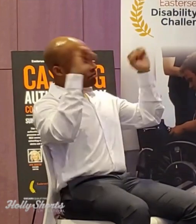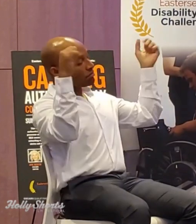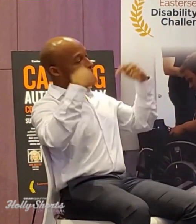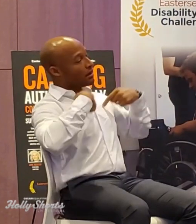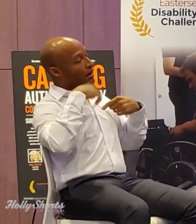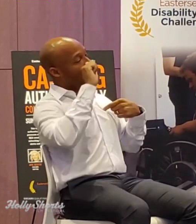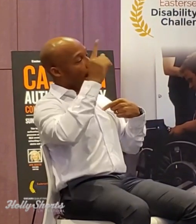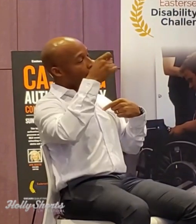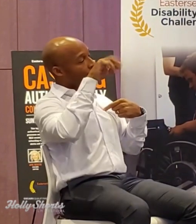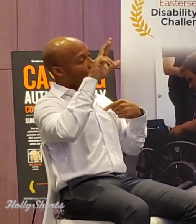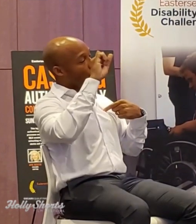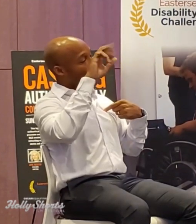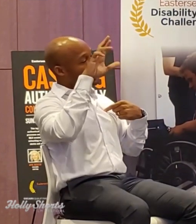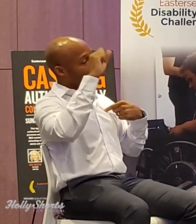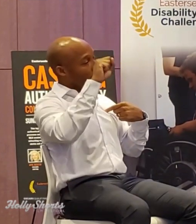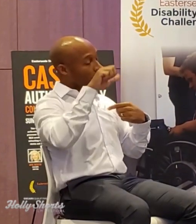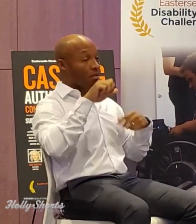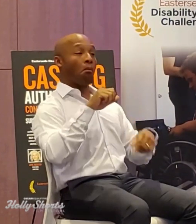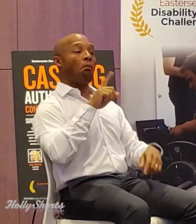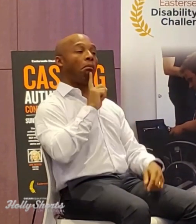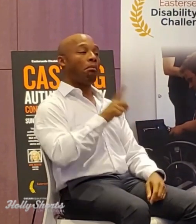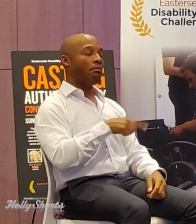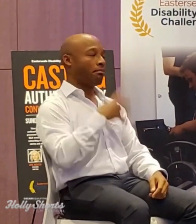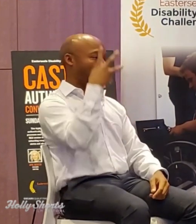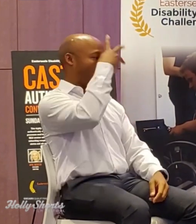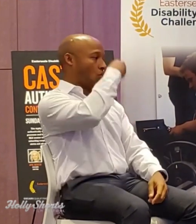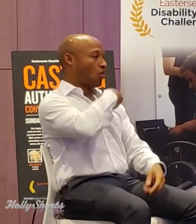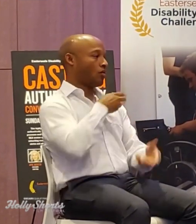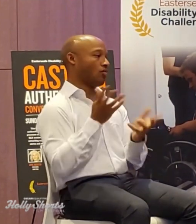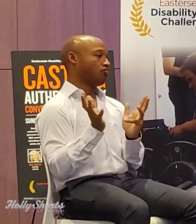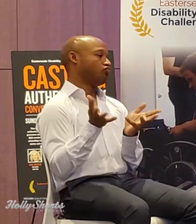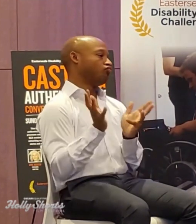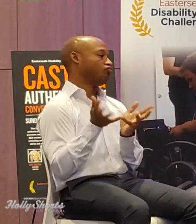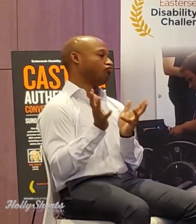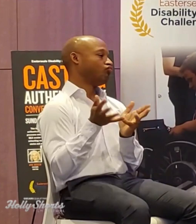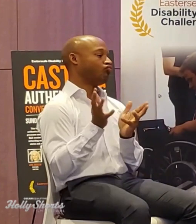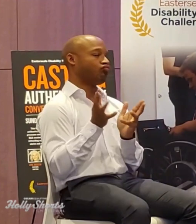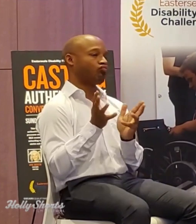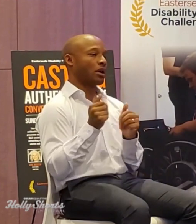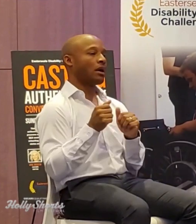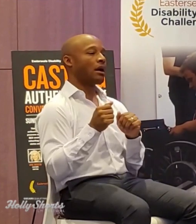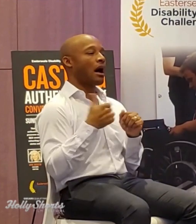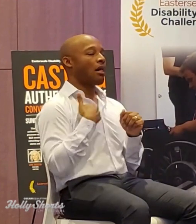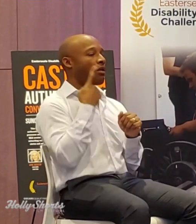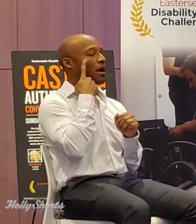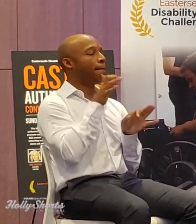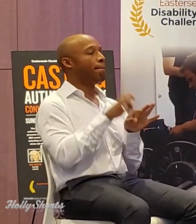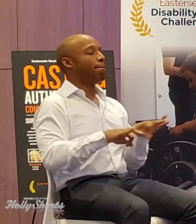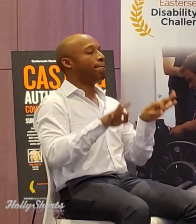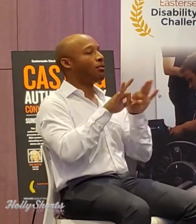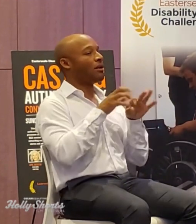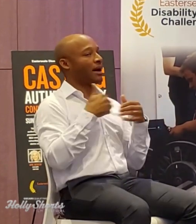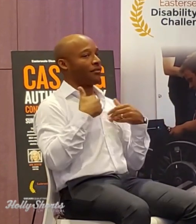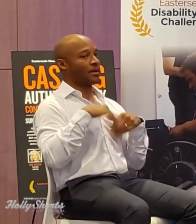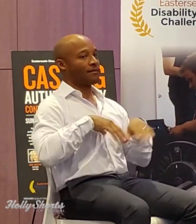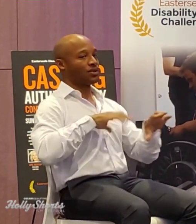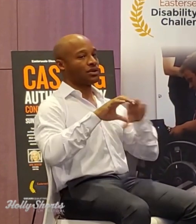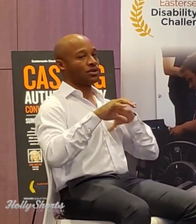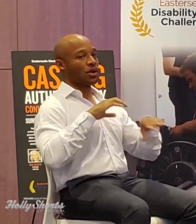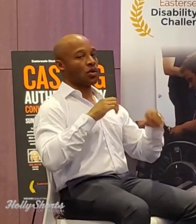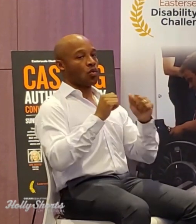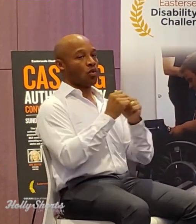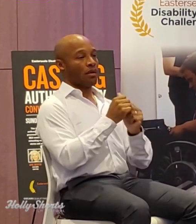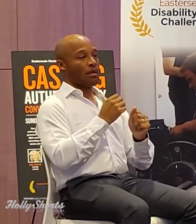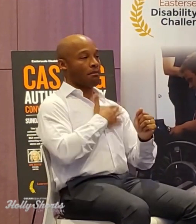And so it was a beautiful heart-to-heart that we had, and then I thought that it was really important for me to have this conversation